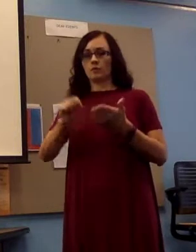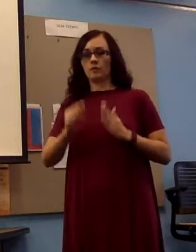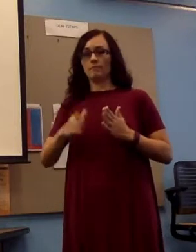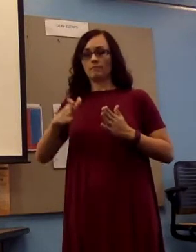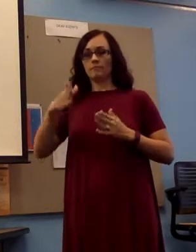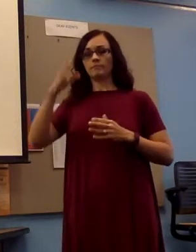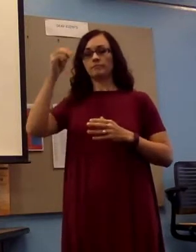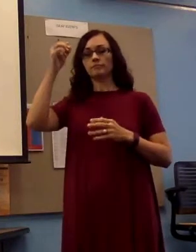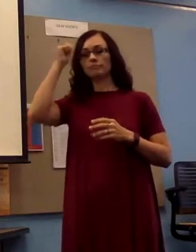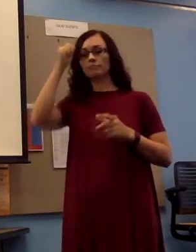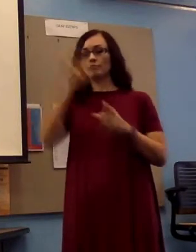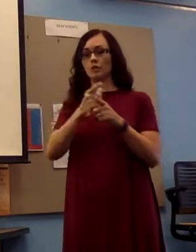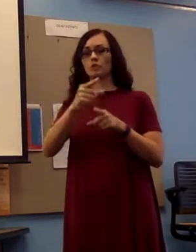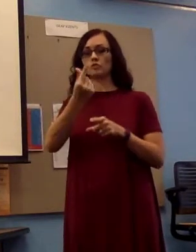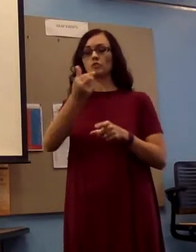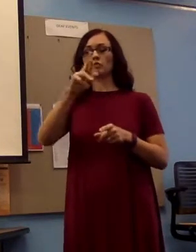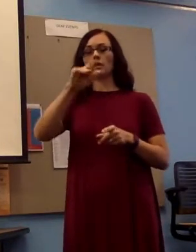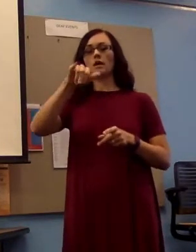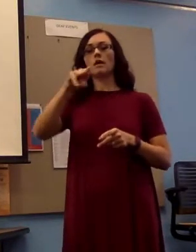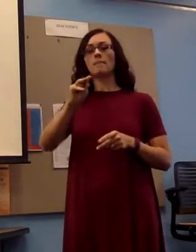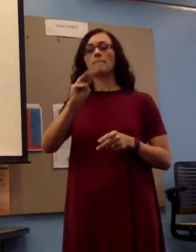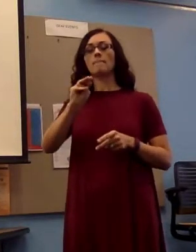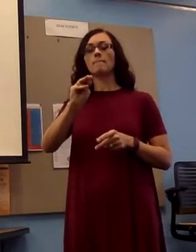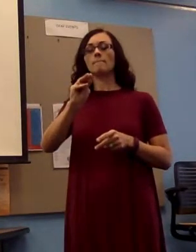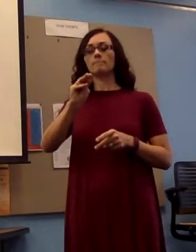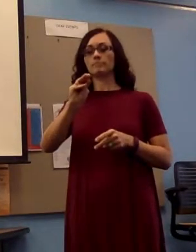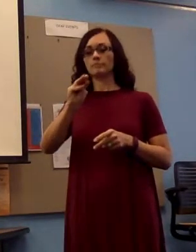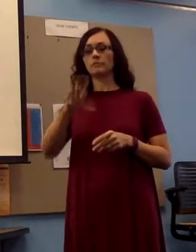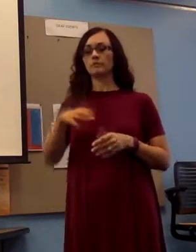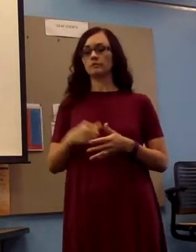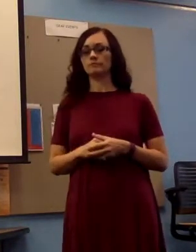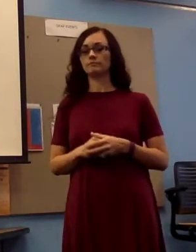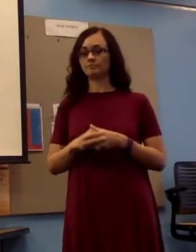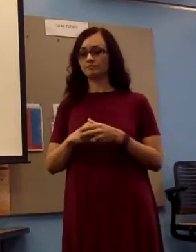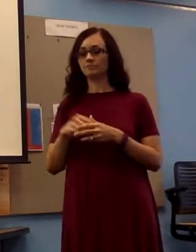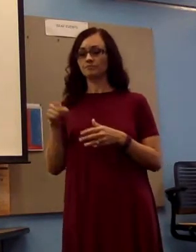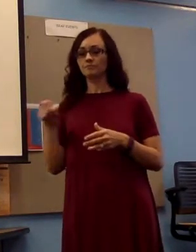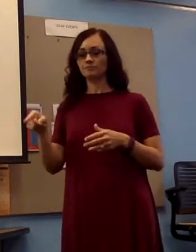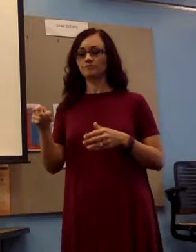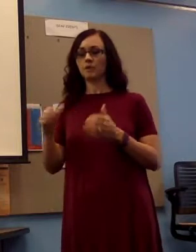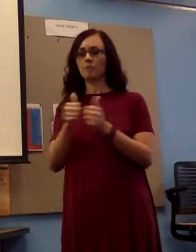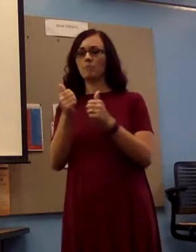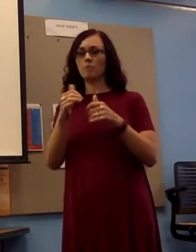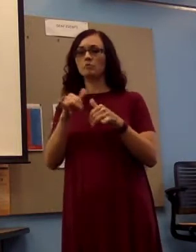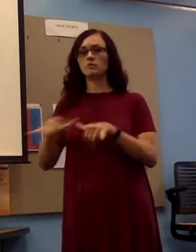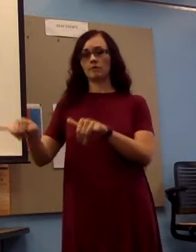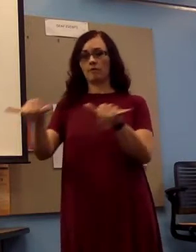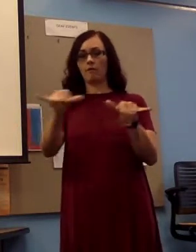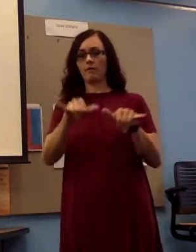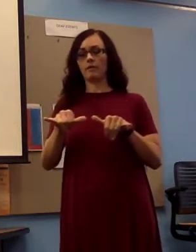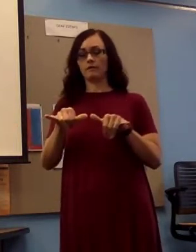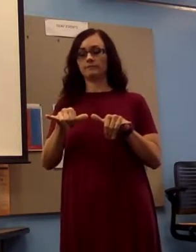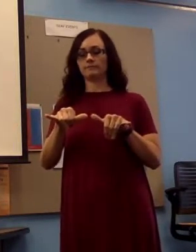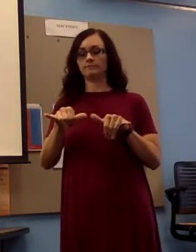of Rapunzel. So the most common version that we grew up with was probably the Brothers